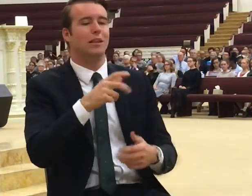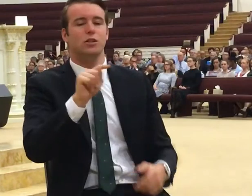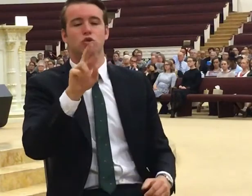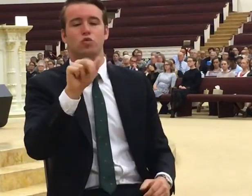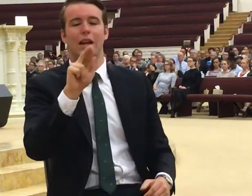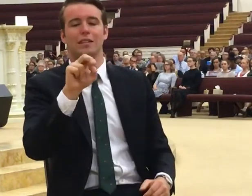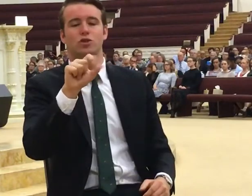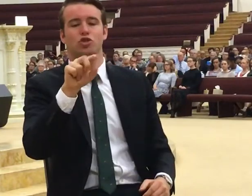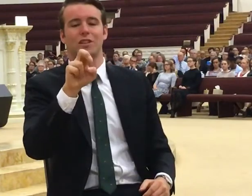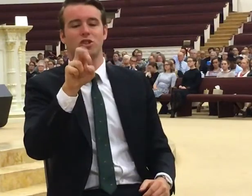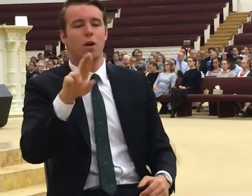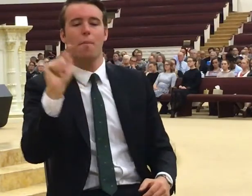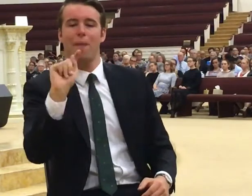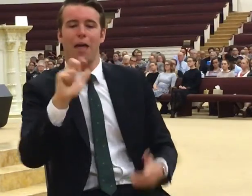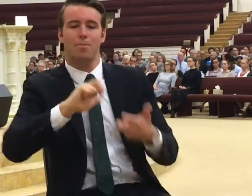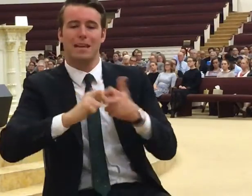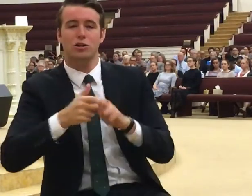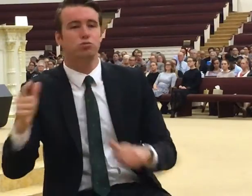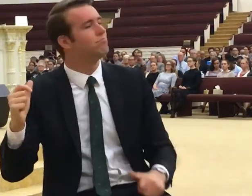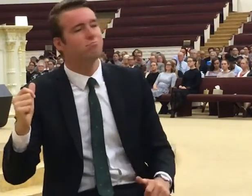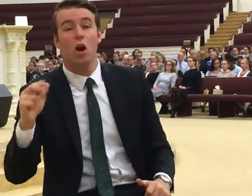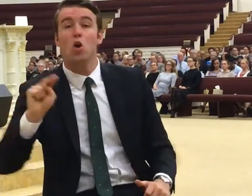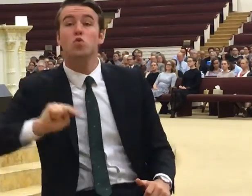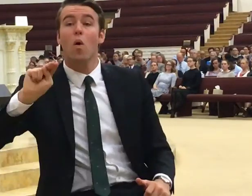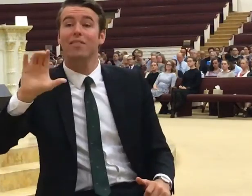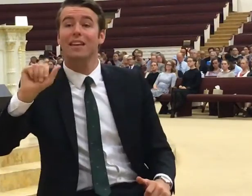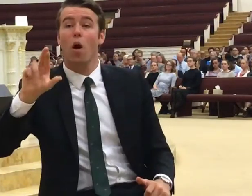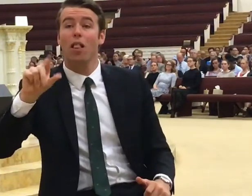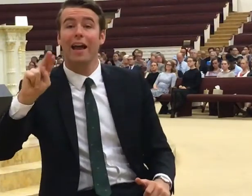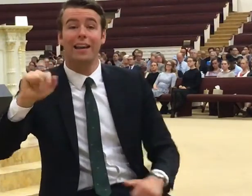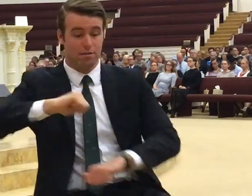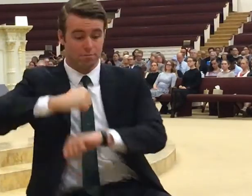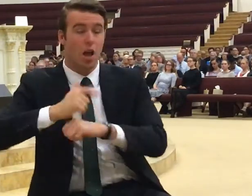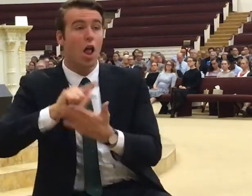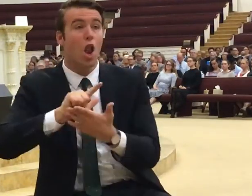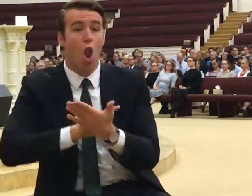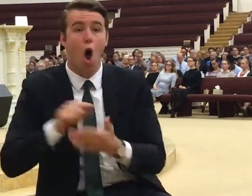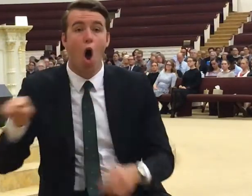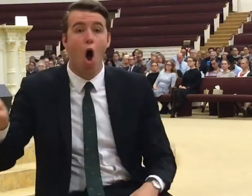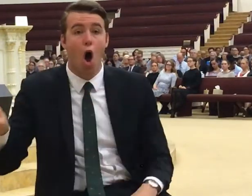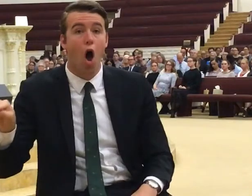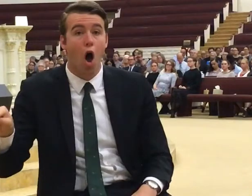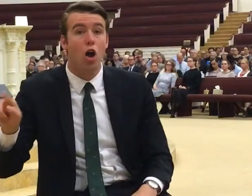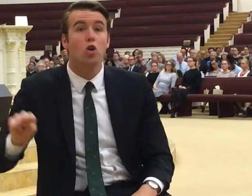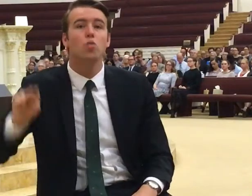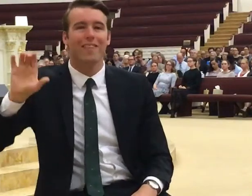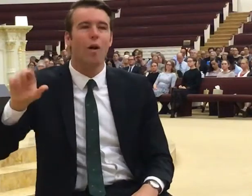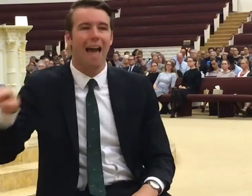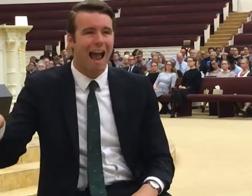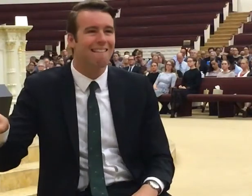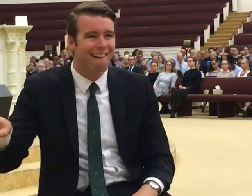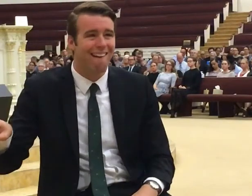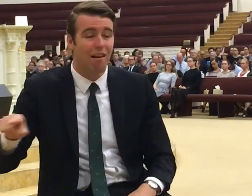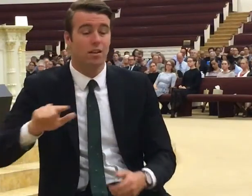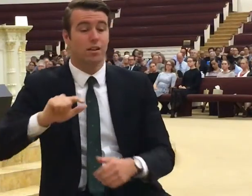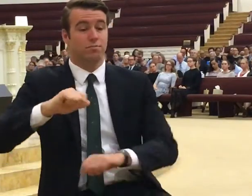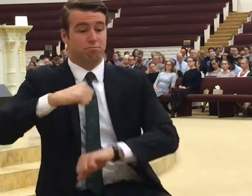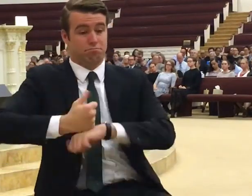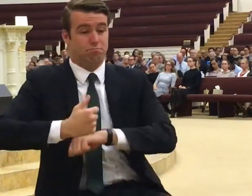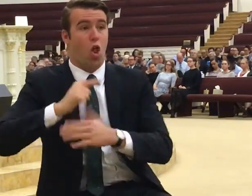issue. Because North Carolina had laws in place, while more liberal or